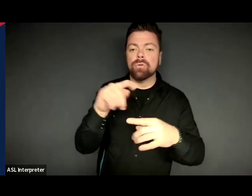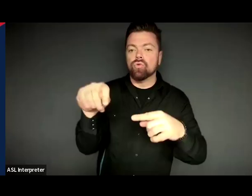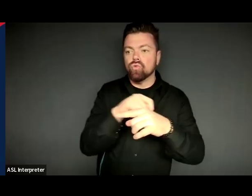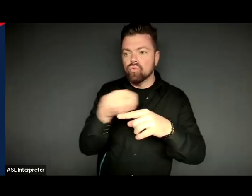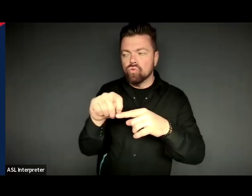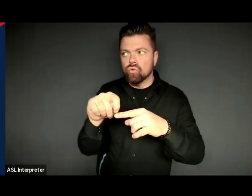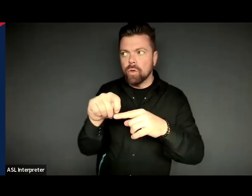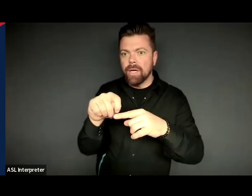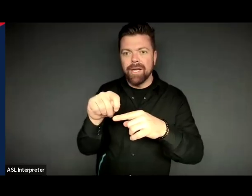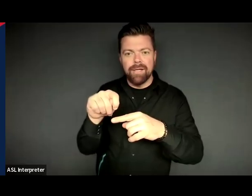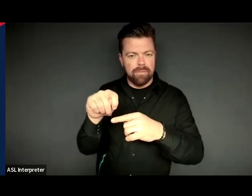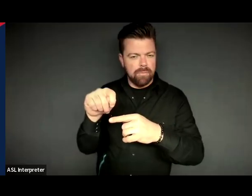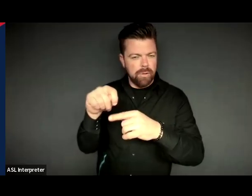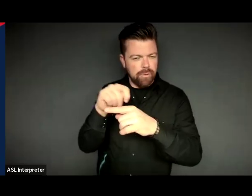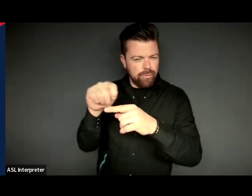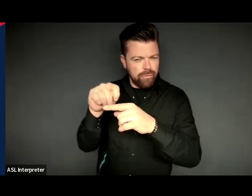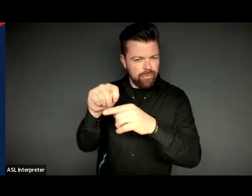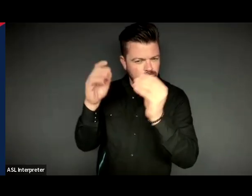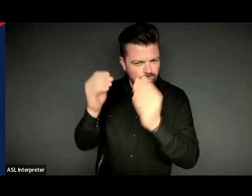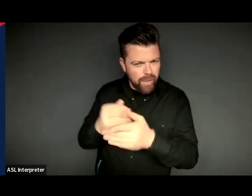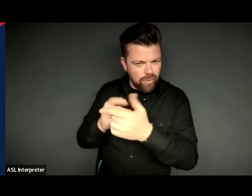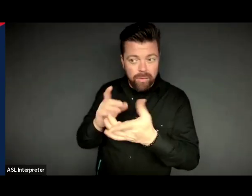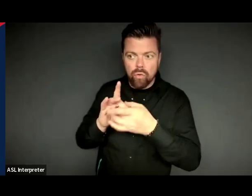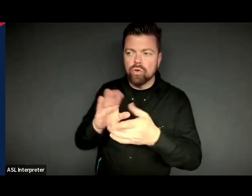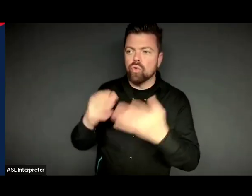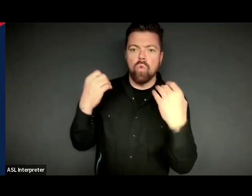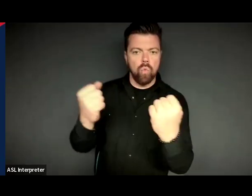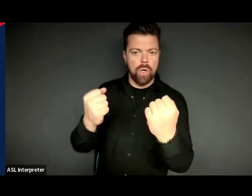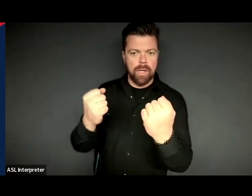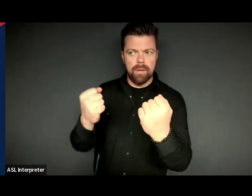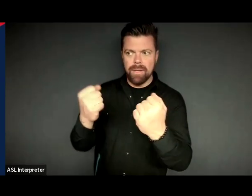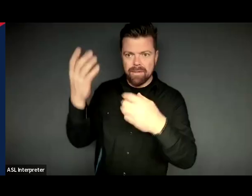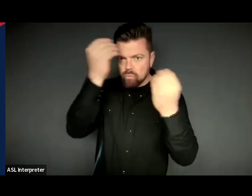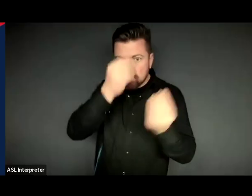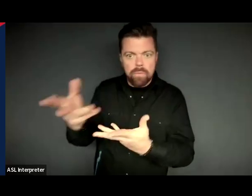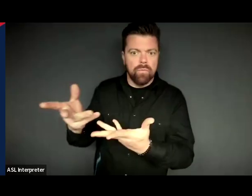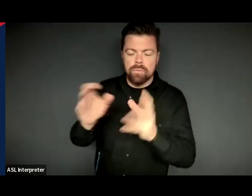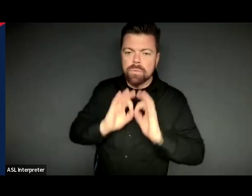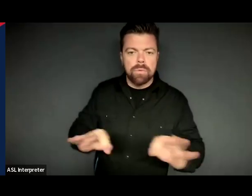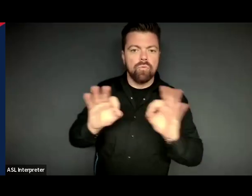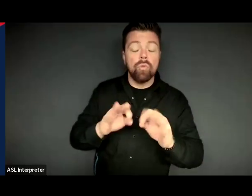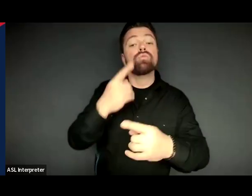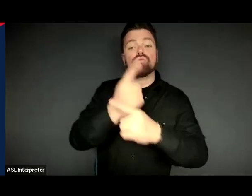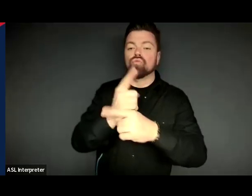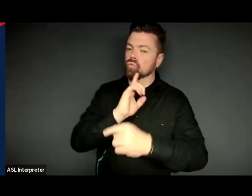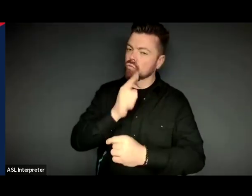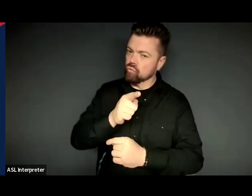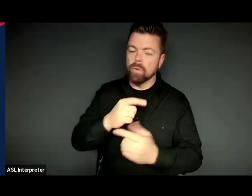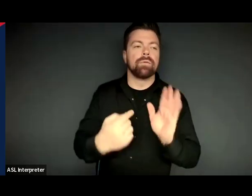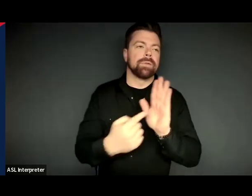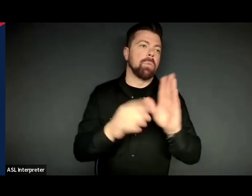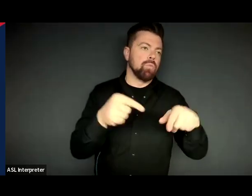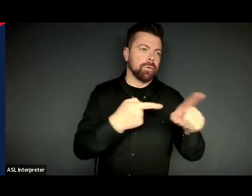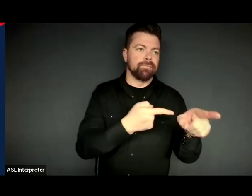on the needs of your workout. And that is really true. So you have to know, people go to therapy